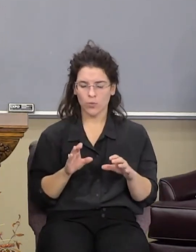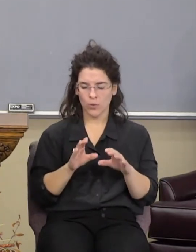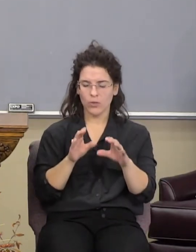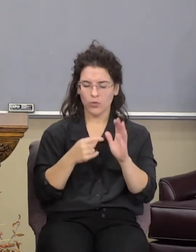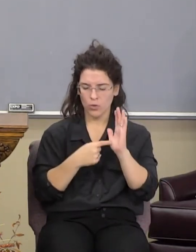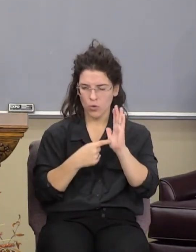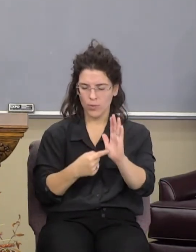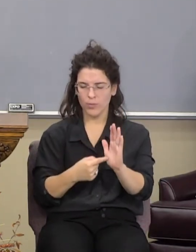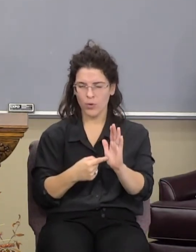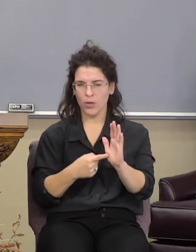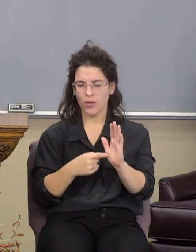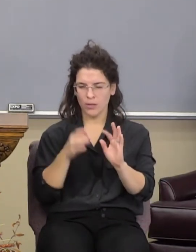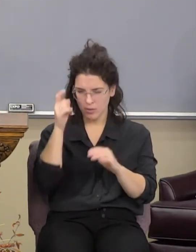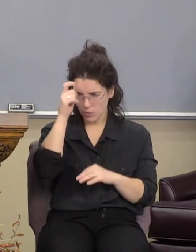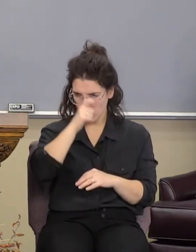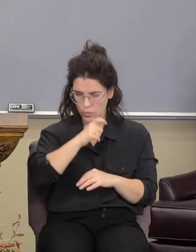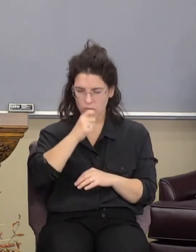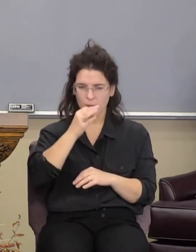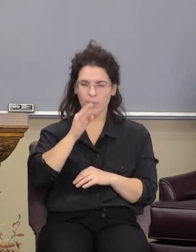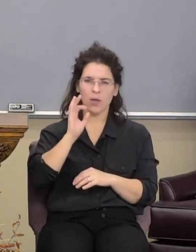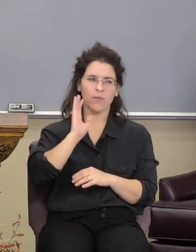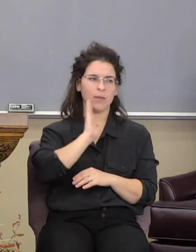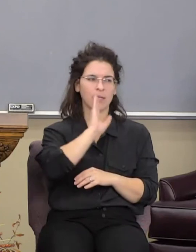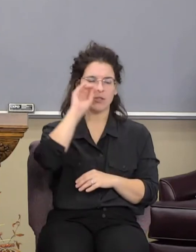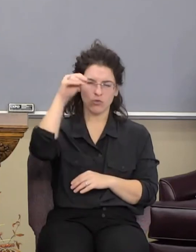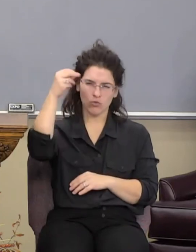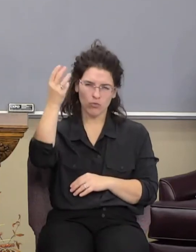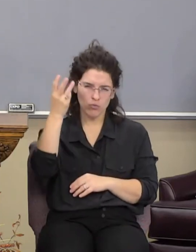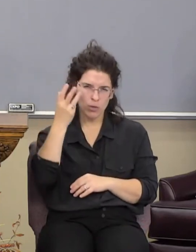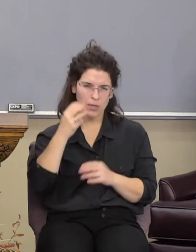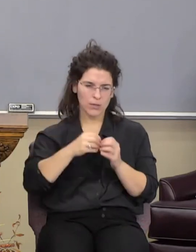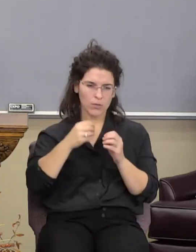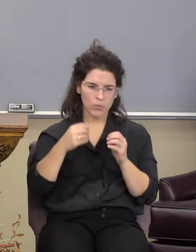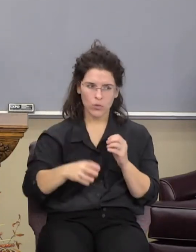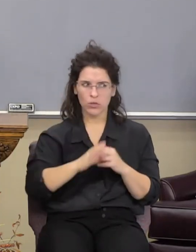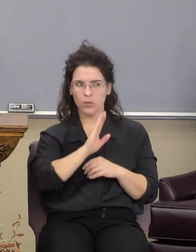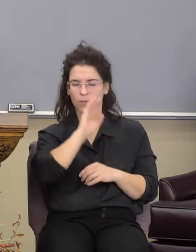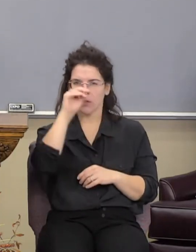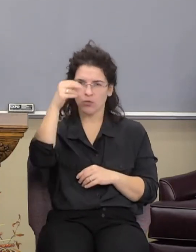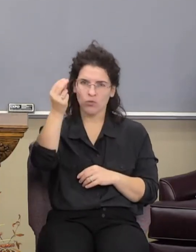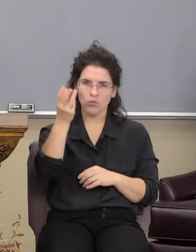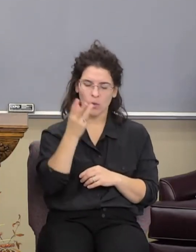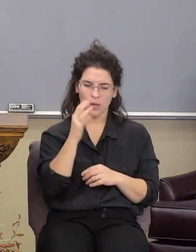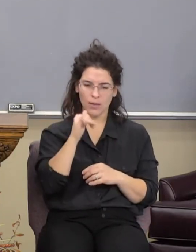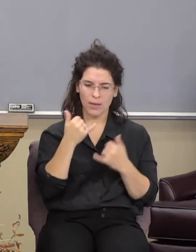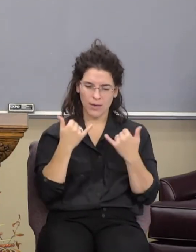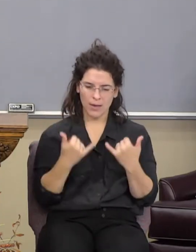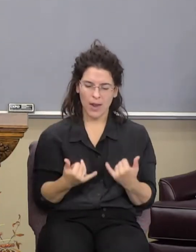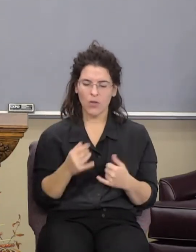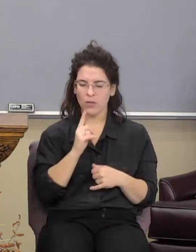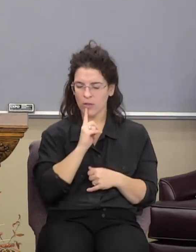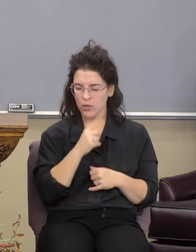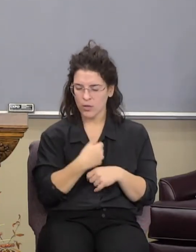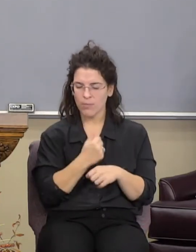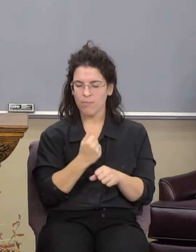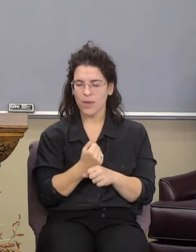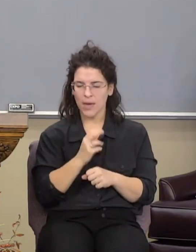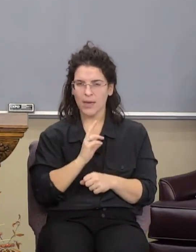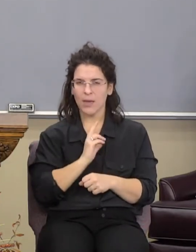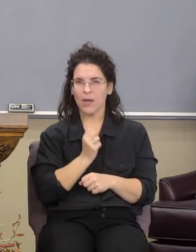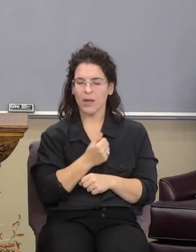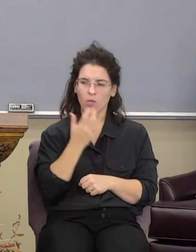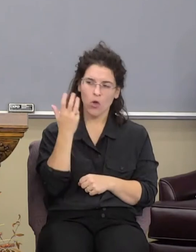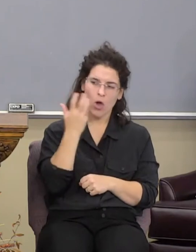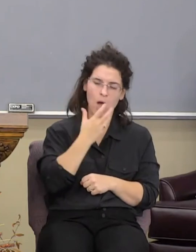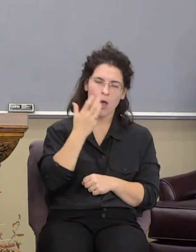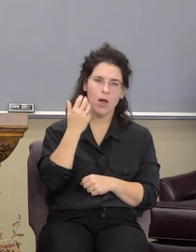open display is the wisdom of his grace and the riches of his grace that now literally makes us the awe